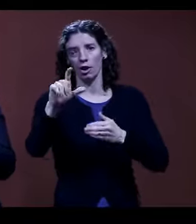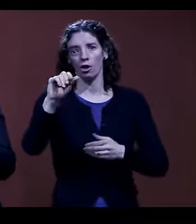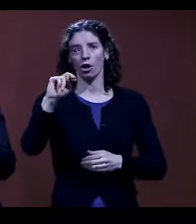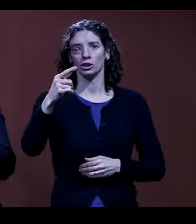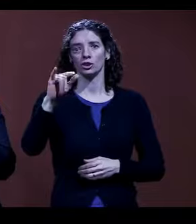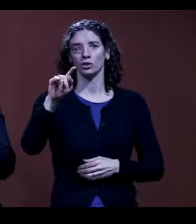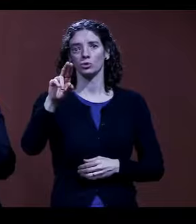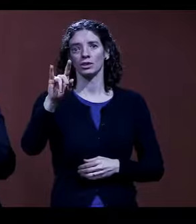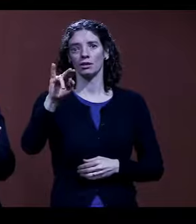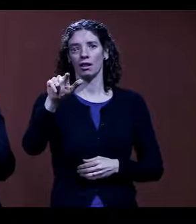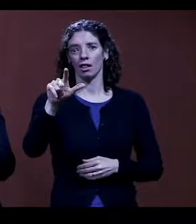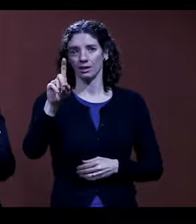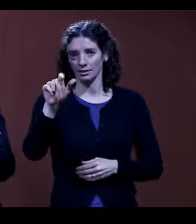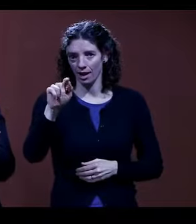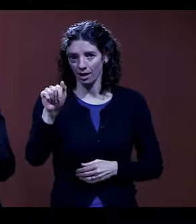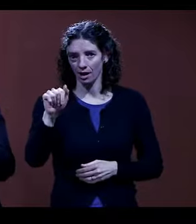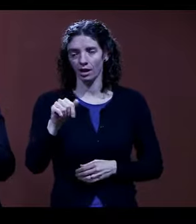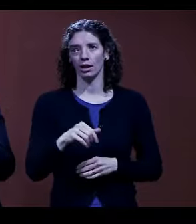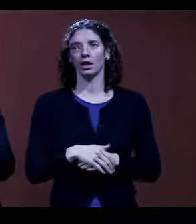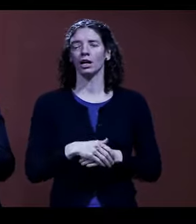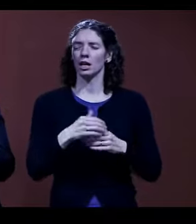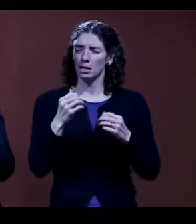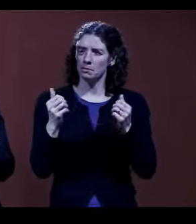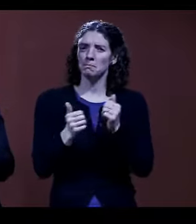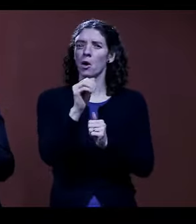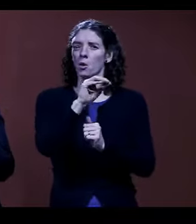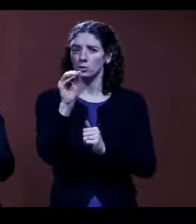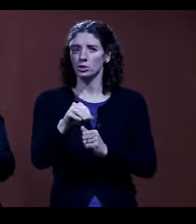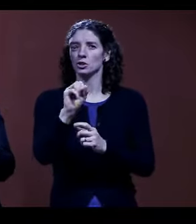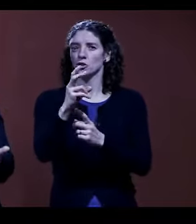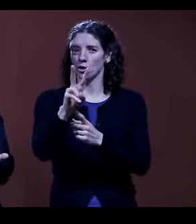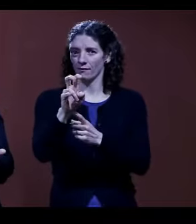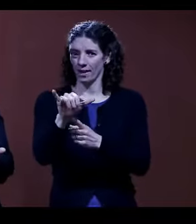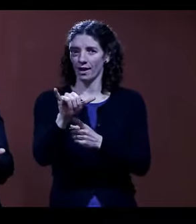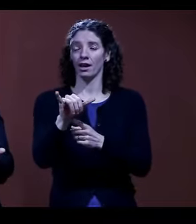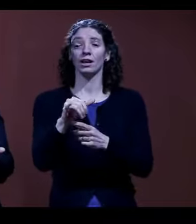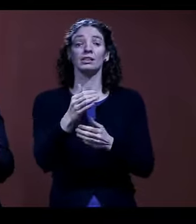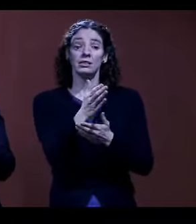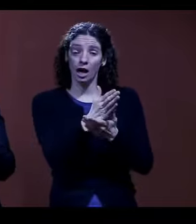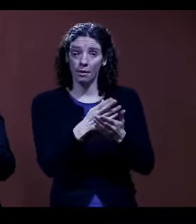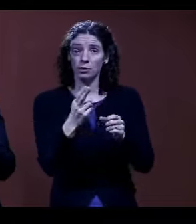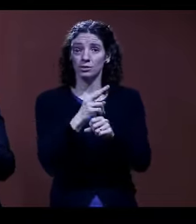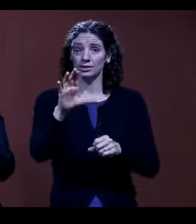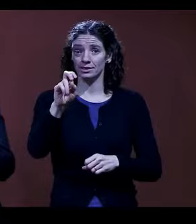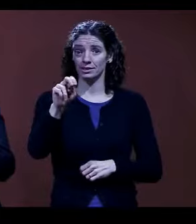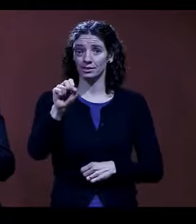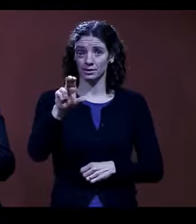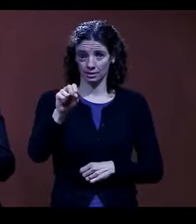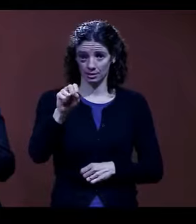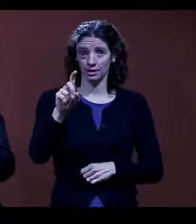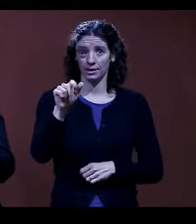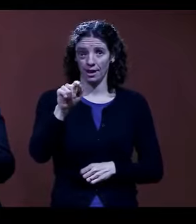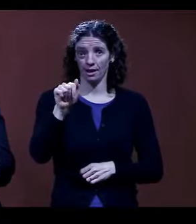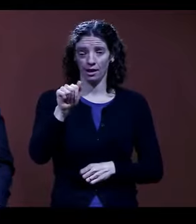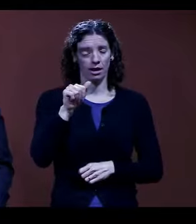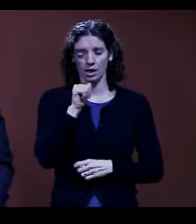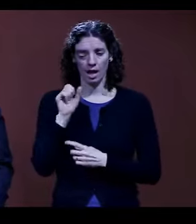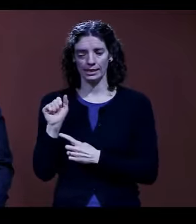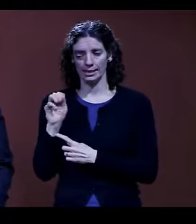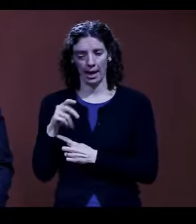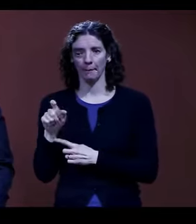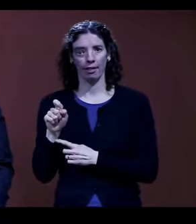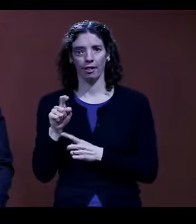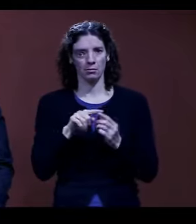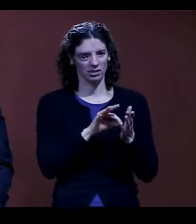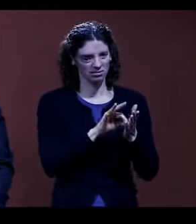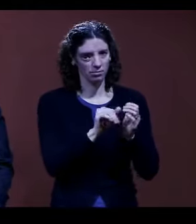doing surveys. The majority of states are collecting data via census as opposed to a sample, but there are still some states